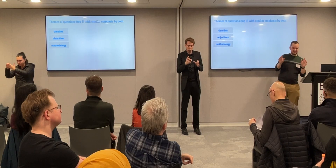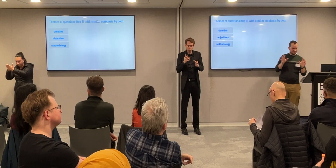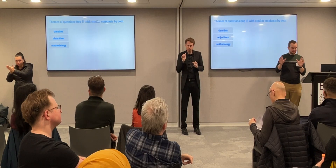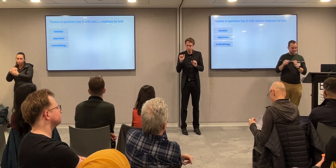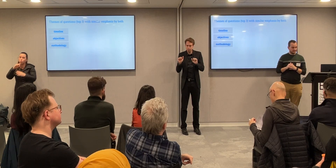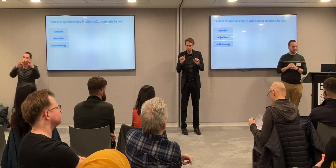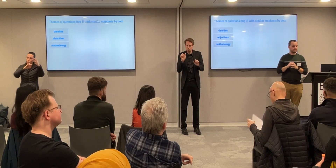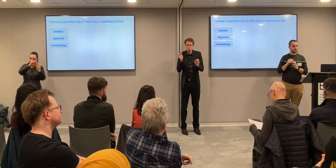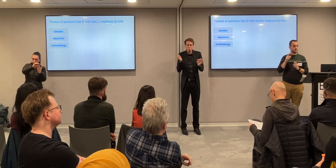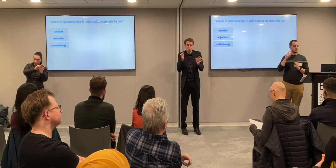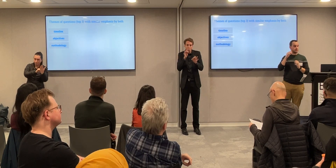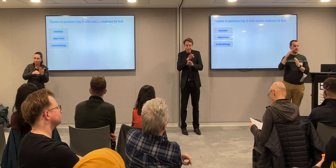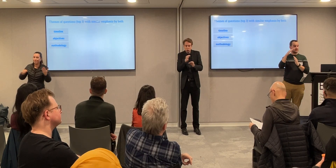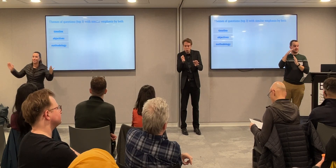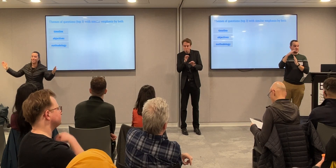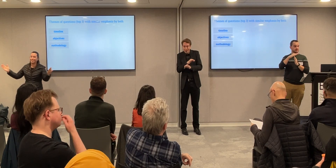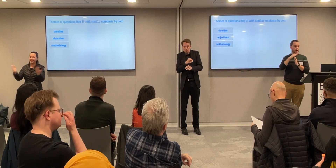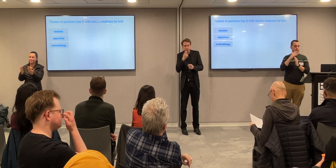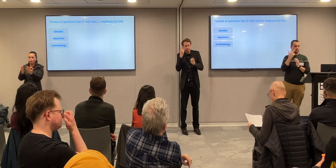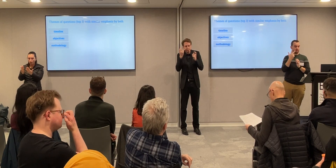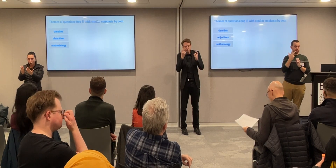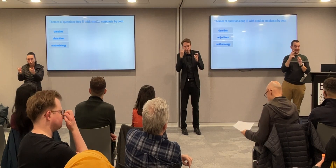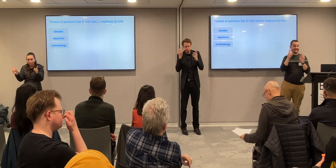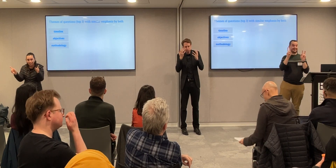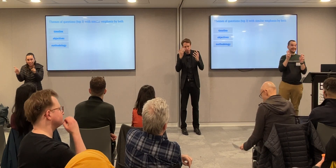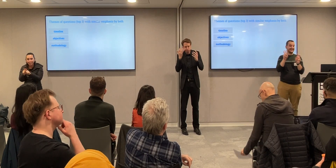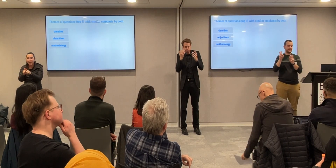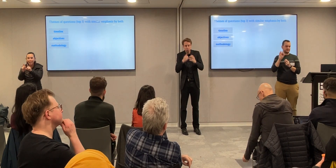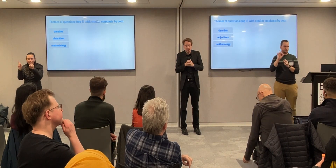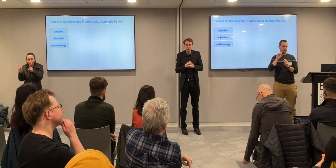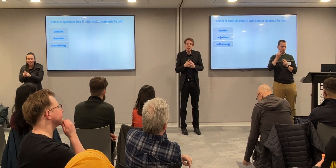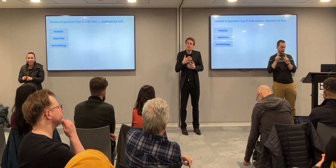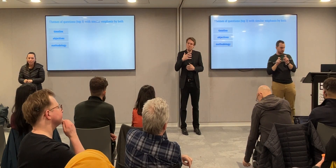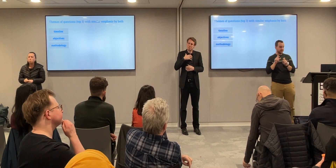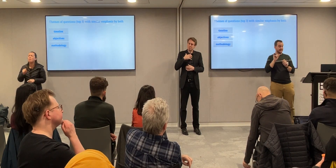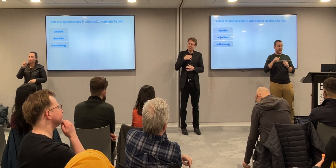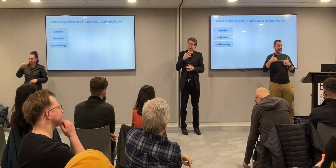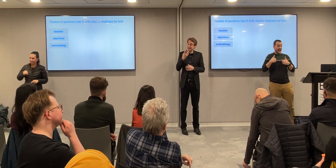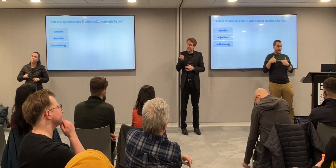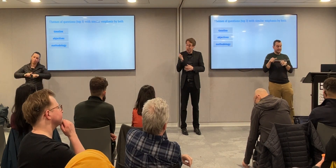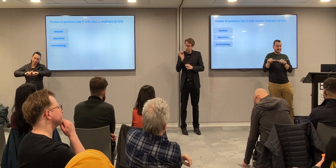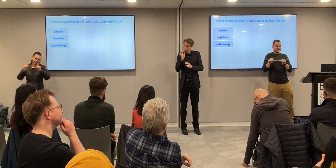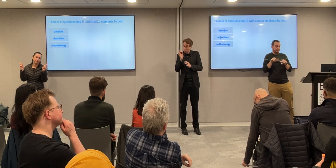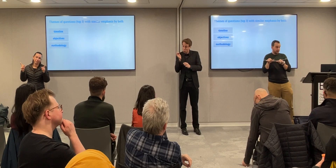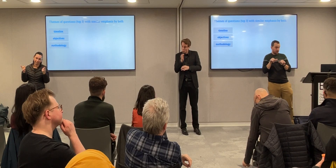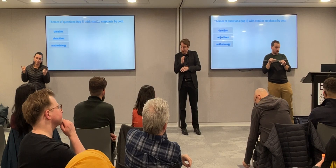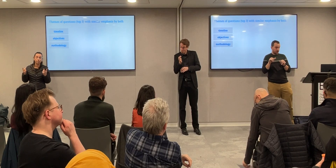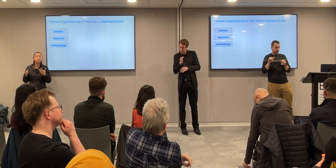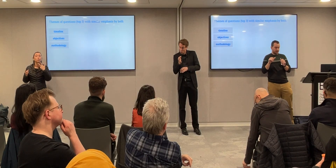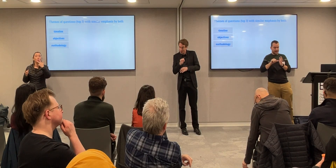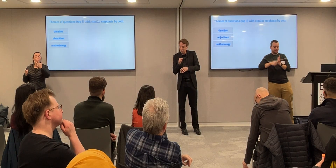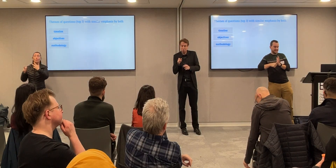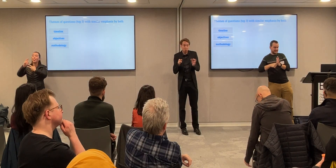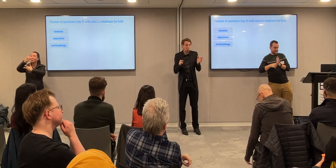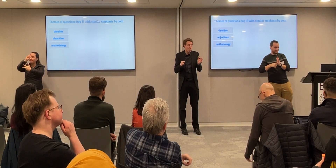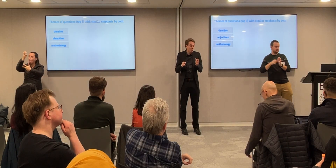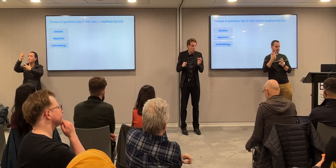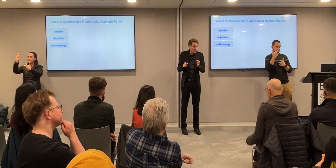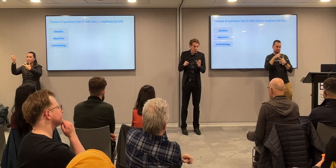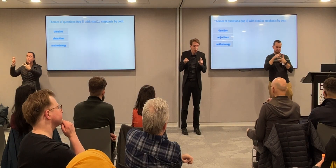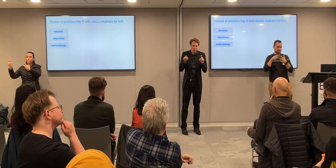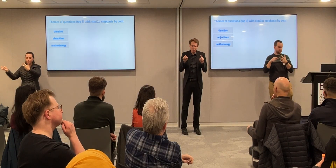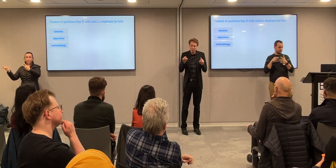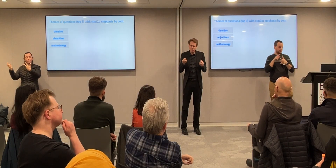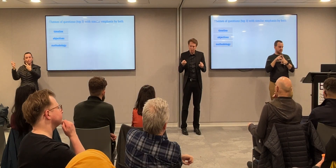of their questions for each other were quite similar, as well as others that were quite different. We identified 3 themes from the questions that we noted had